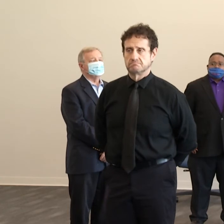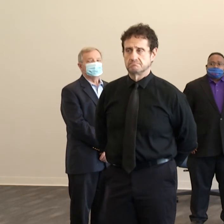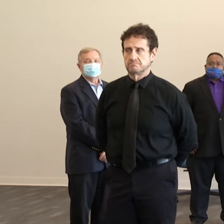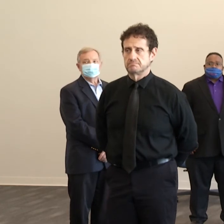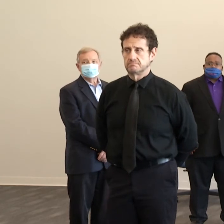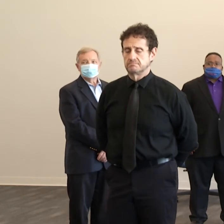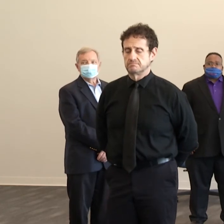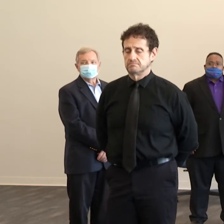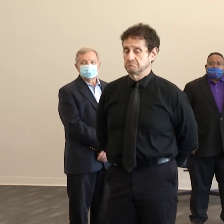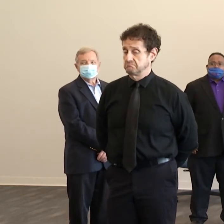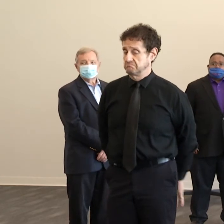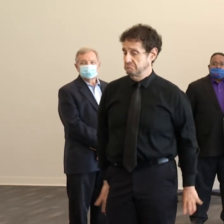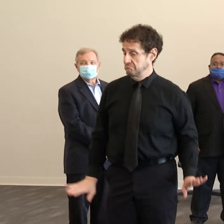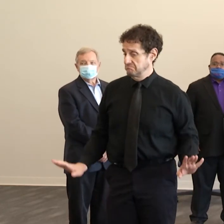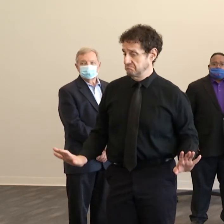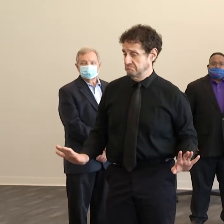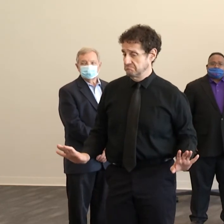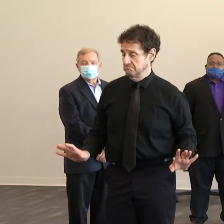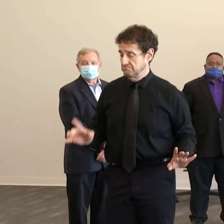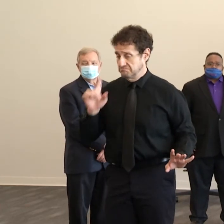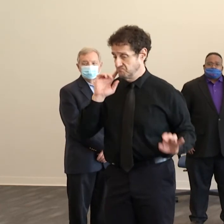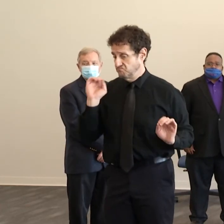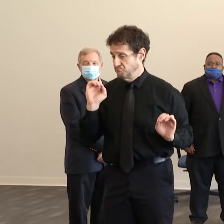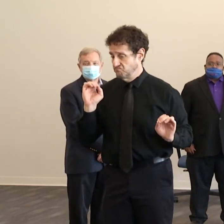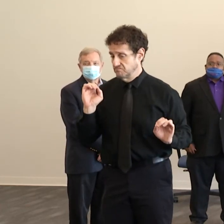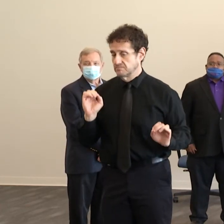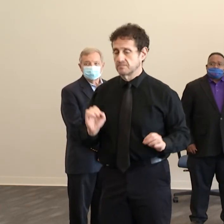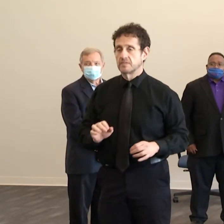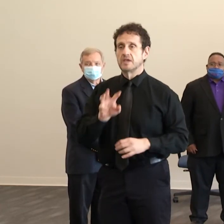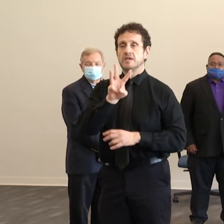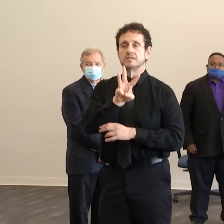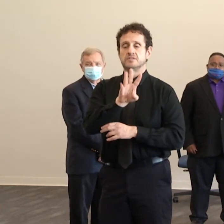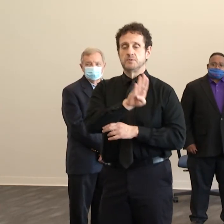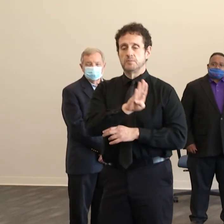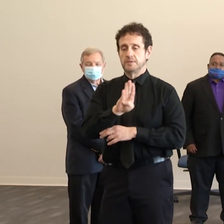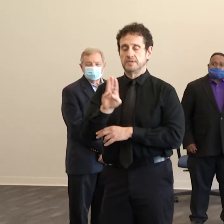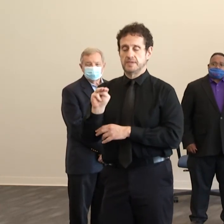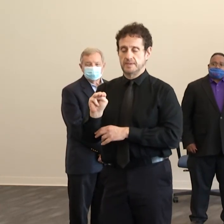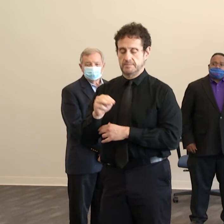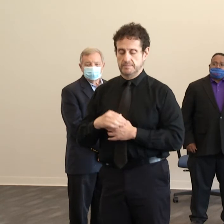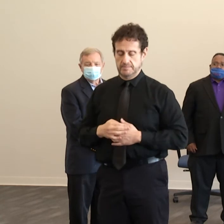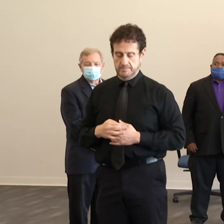Going once, twice. WBBM?